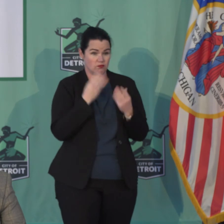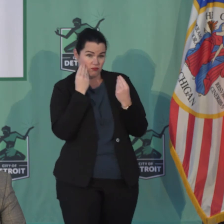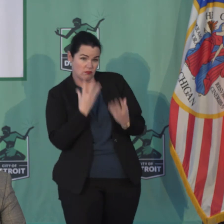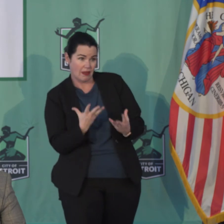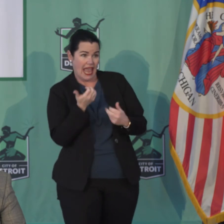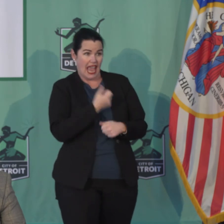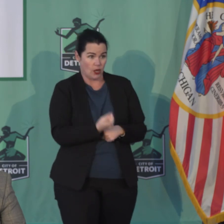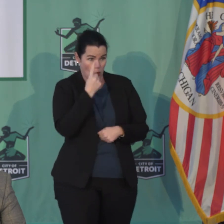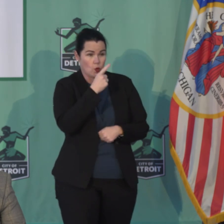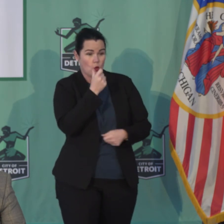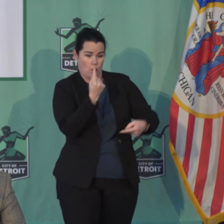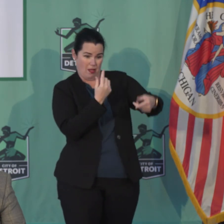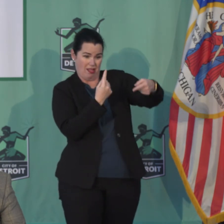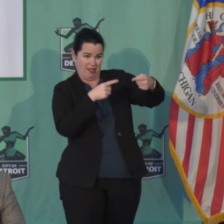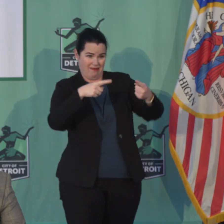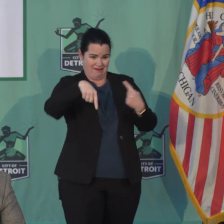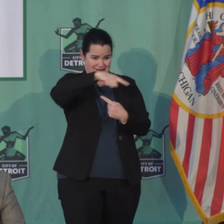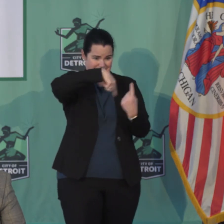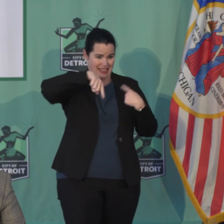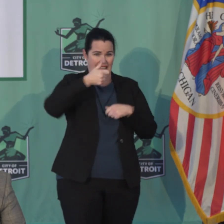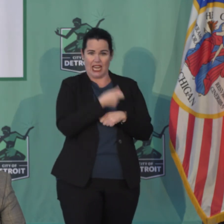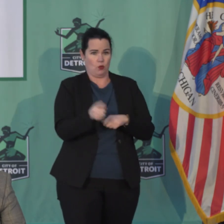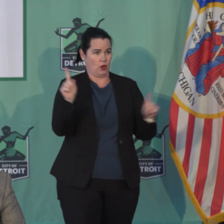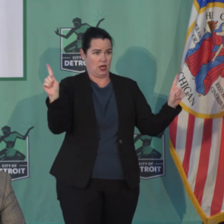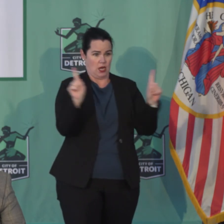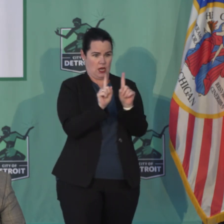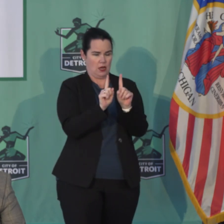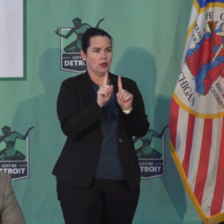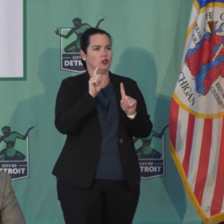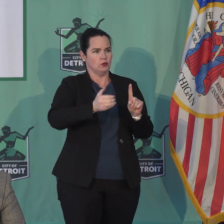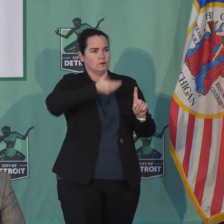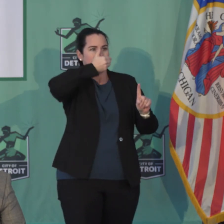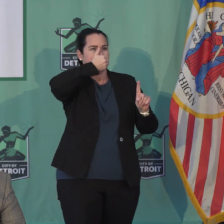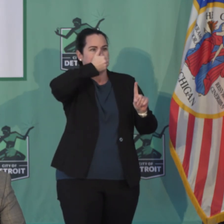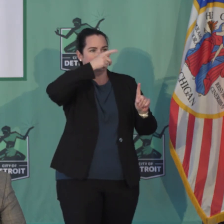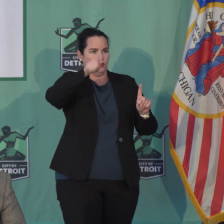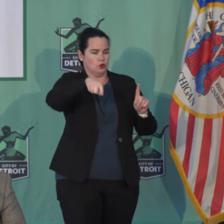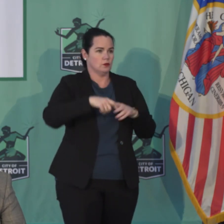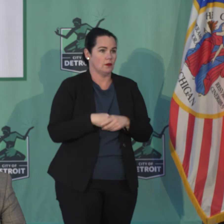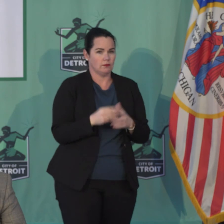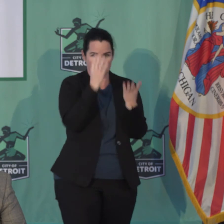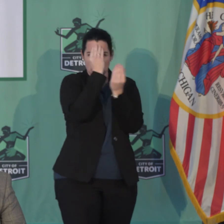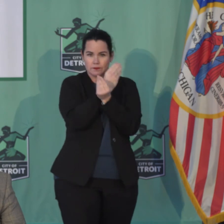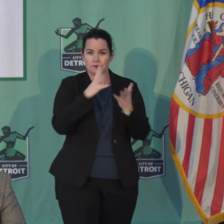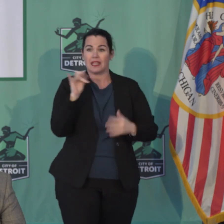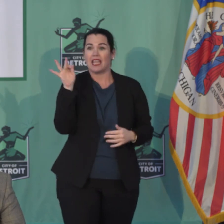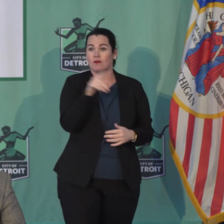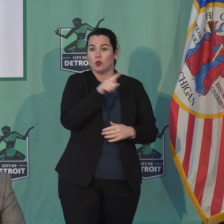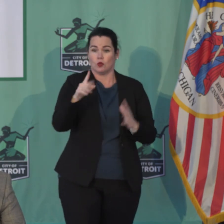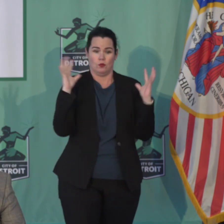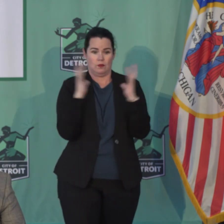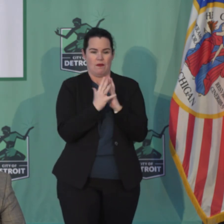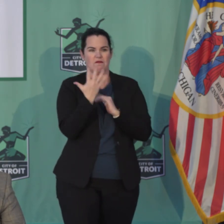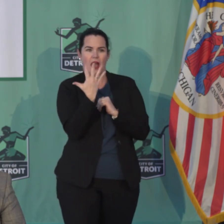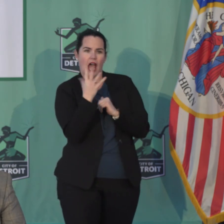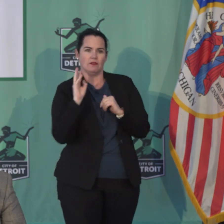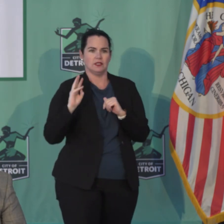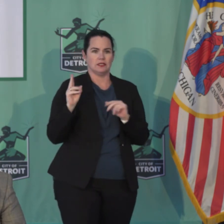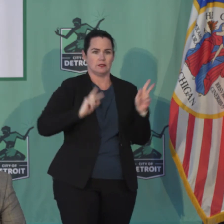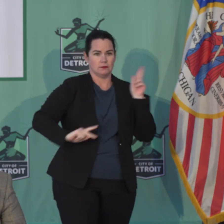going to be within 6 feet of anybody in public should have their mouth covered. I am telling you this, if you are in a group of 5 or 6